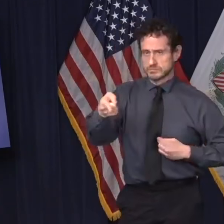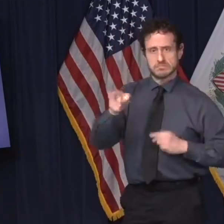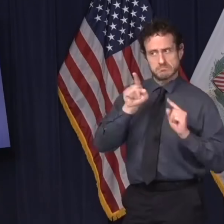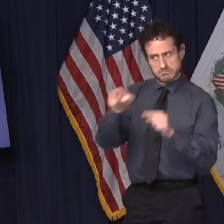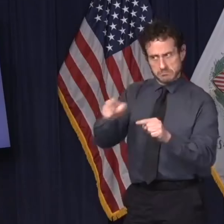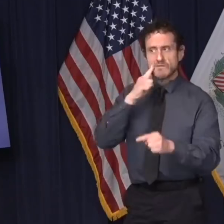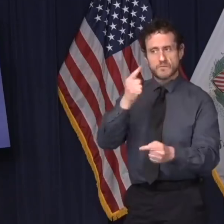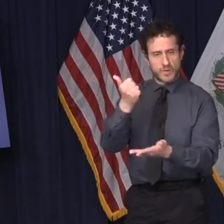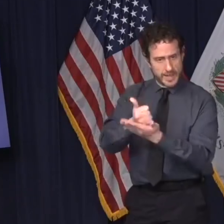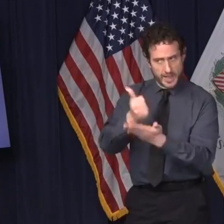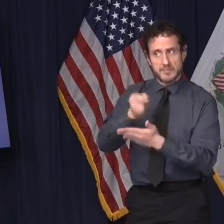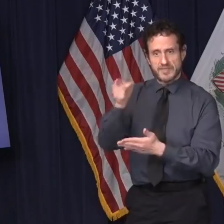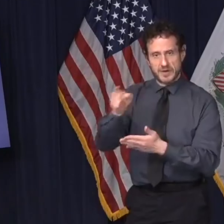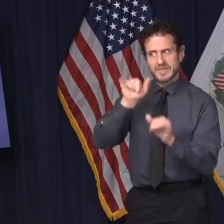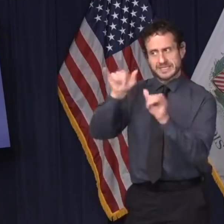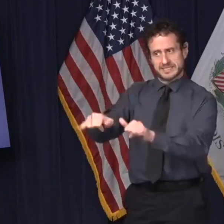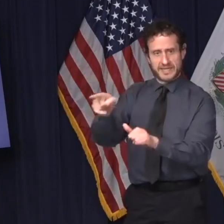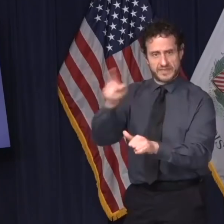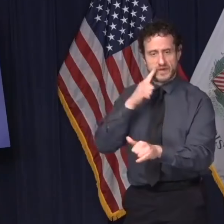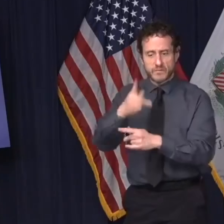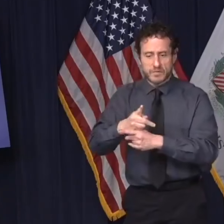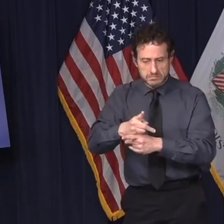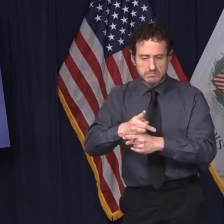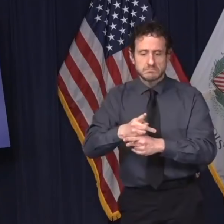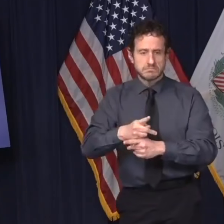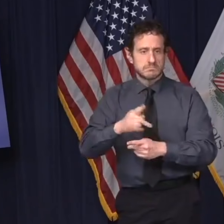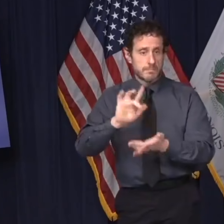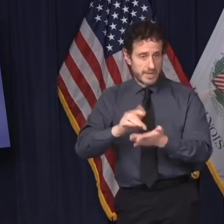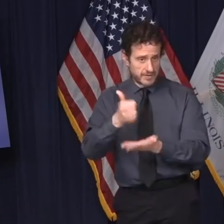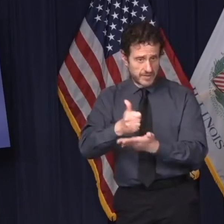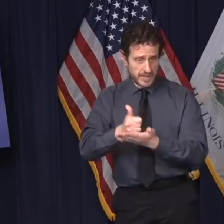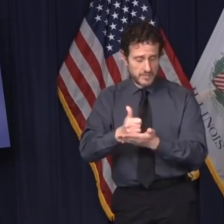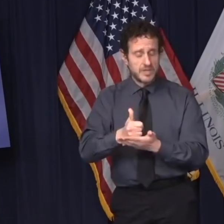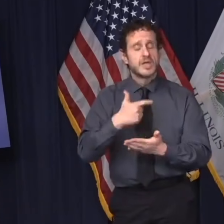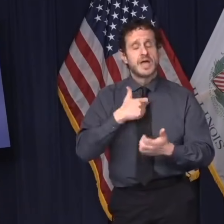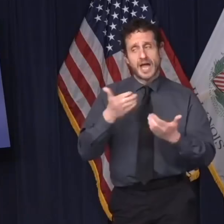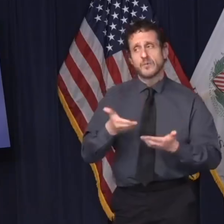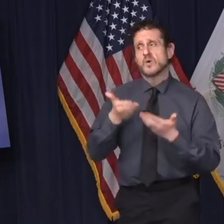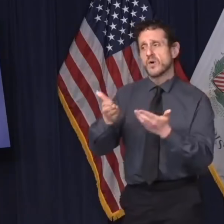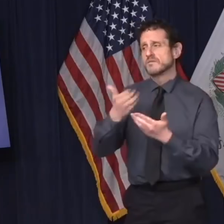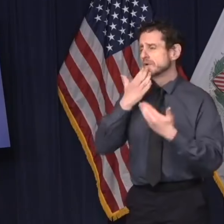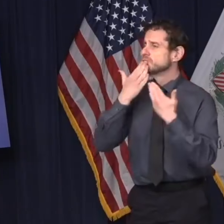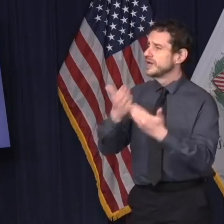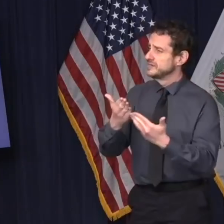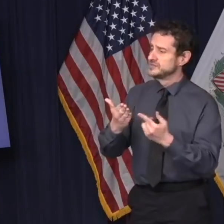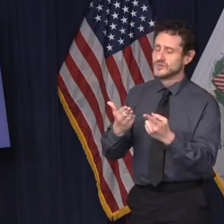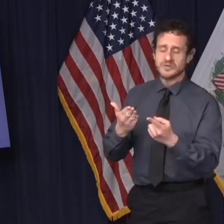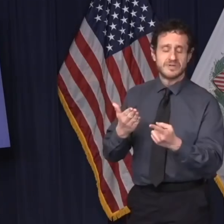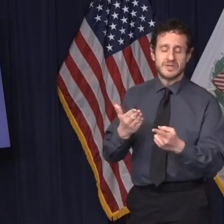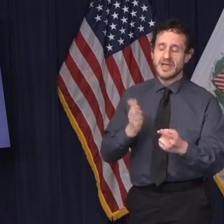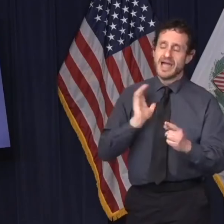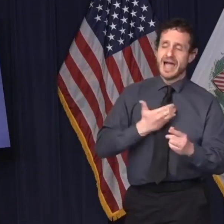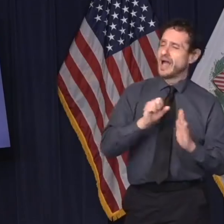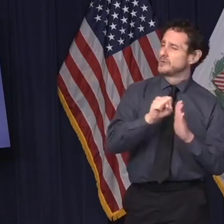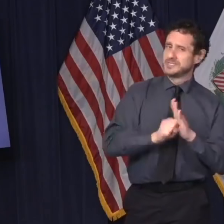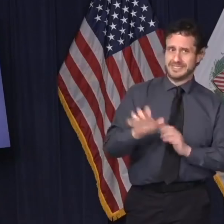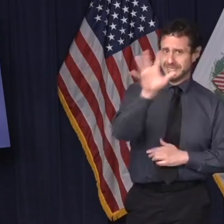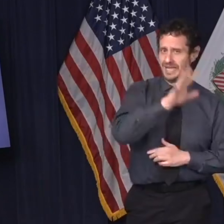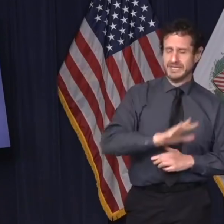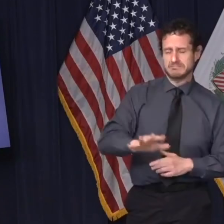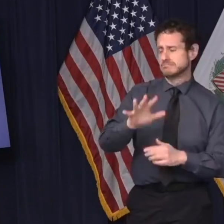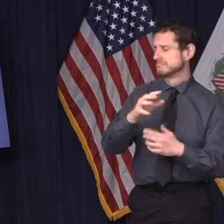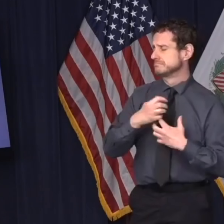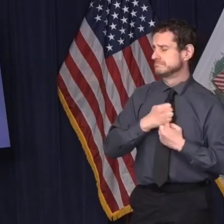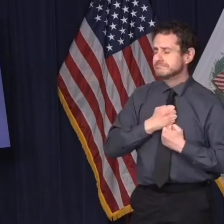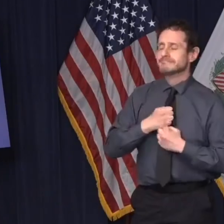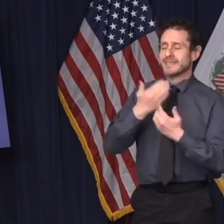needed. As always, I want to offer my gratitude and the thanks of a grateful state to the frontline staff who